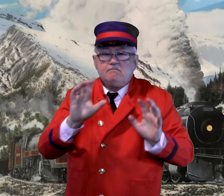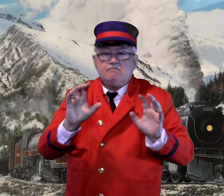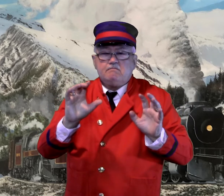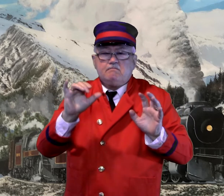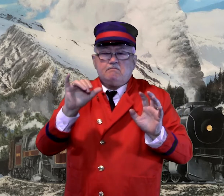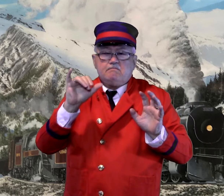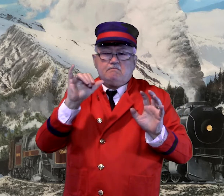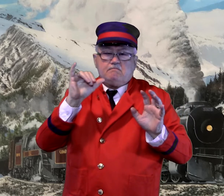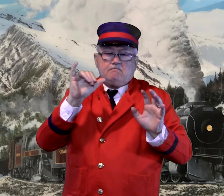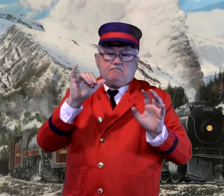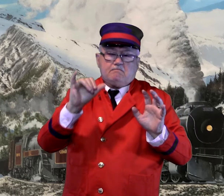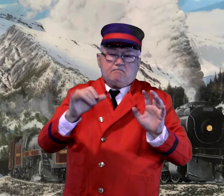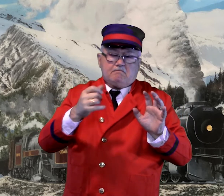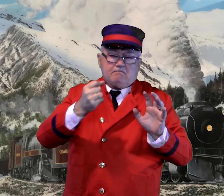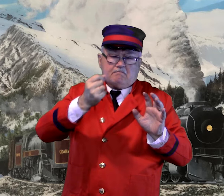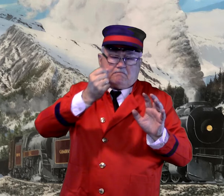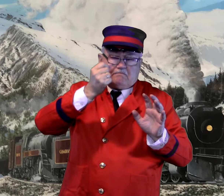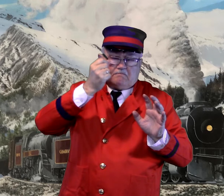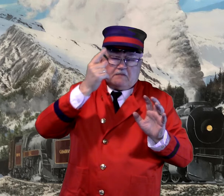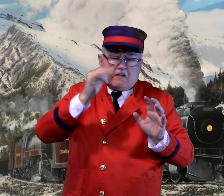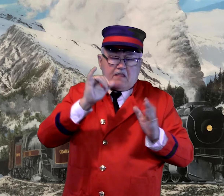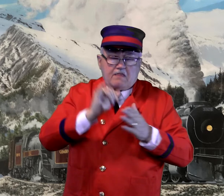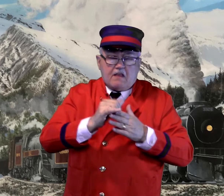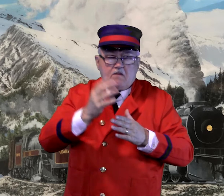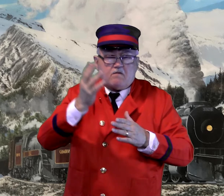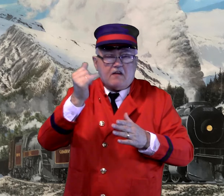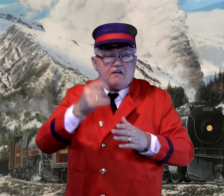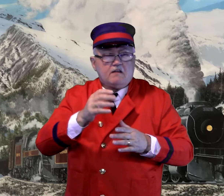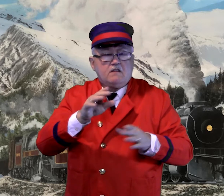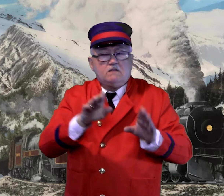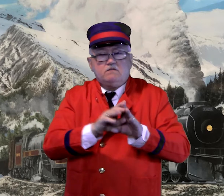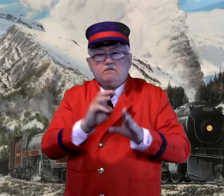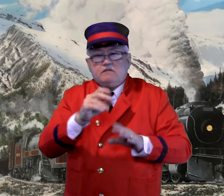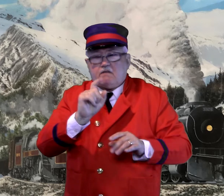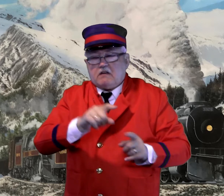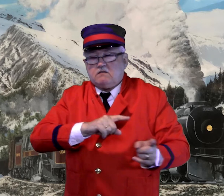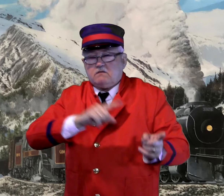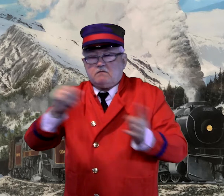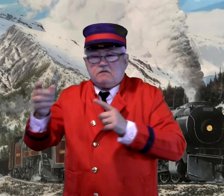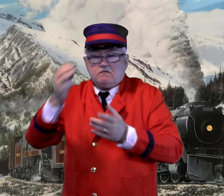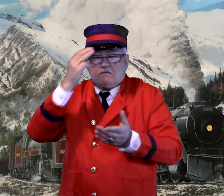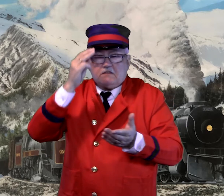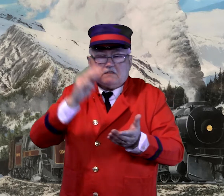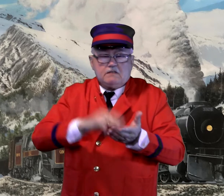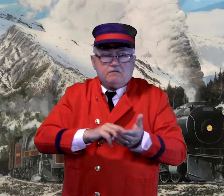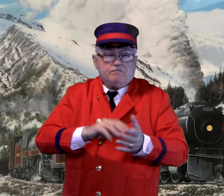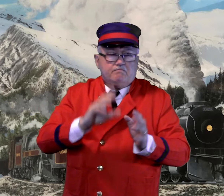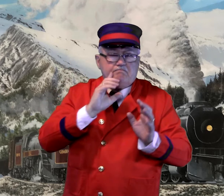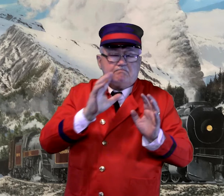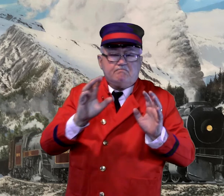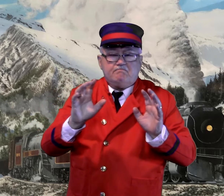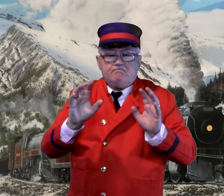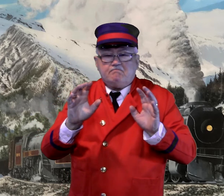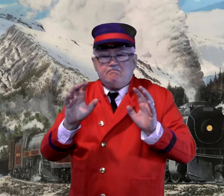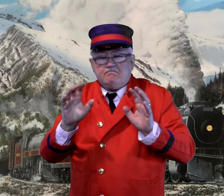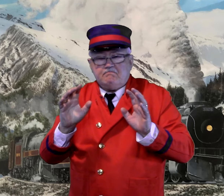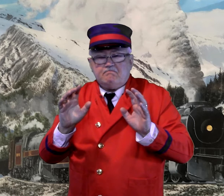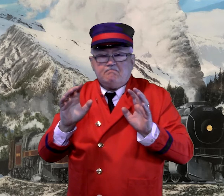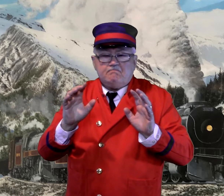lobbied, but essentially understood that it was no choice but for the students to go to Montreal. And so they told